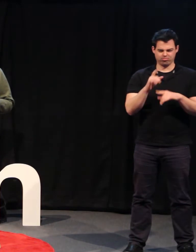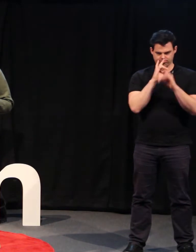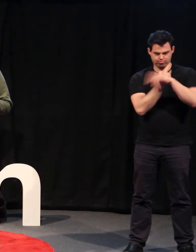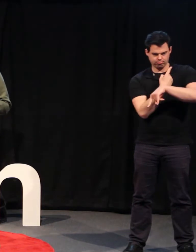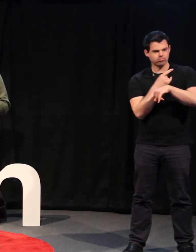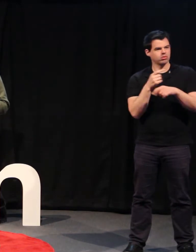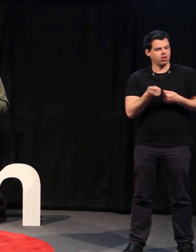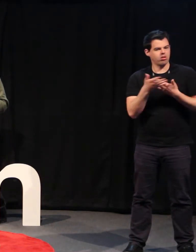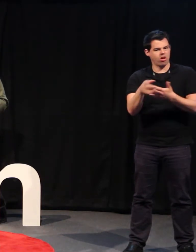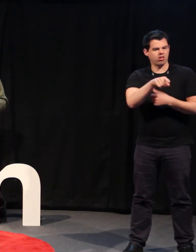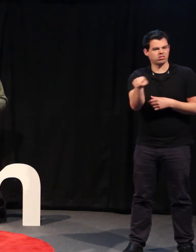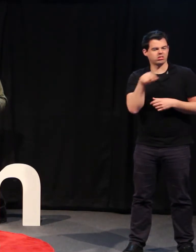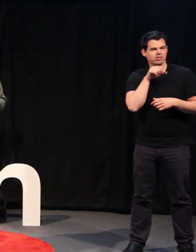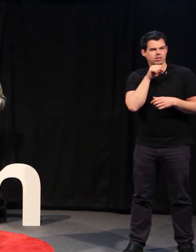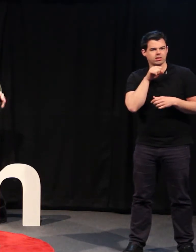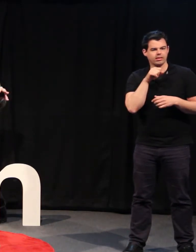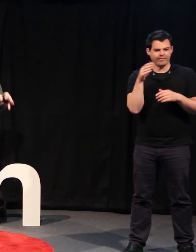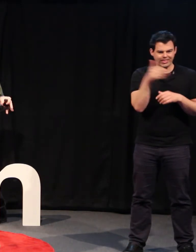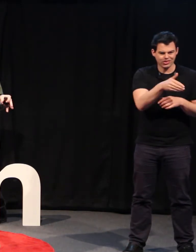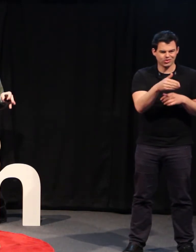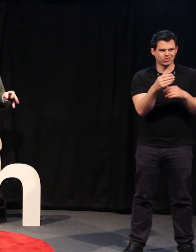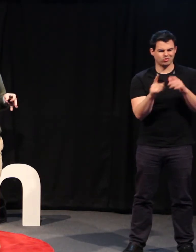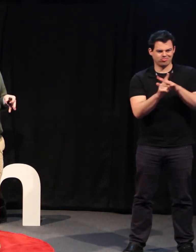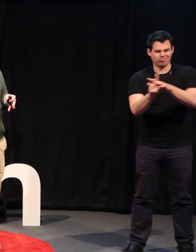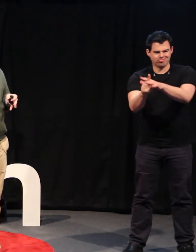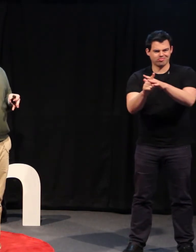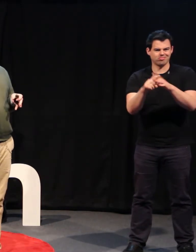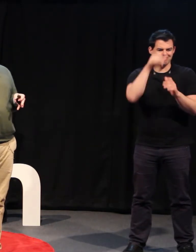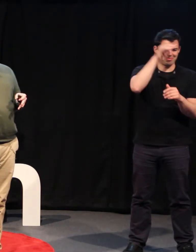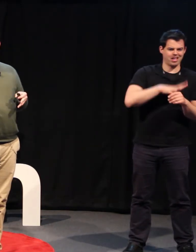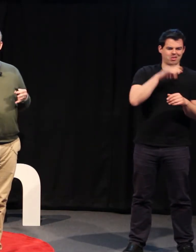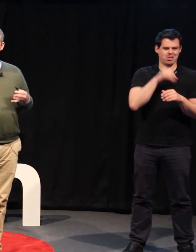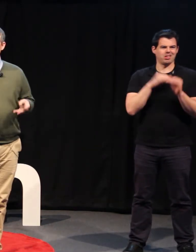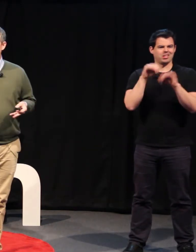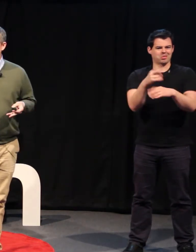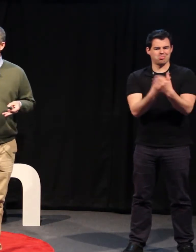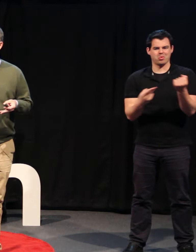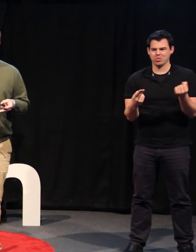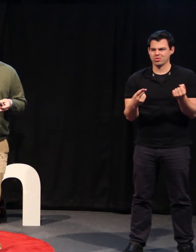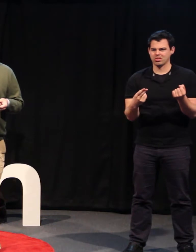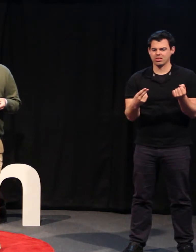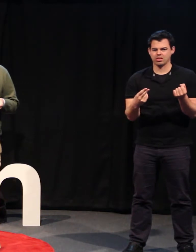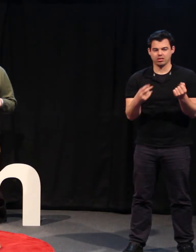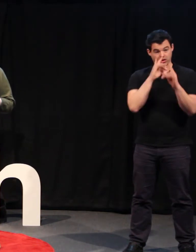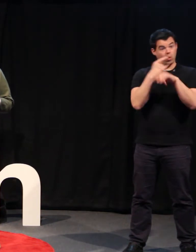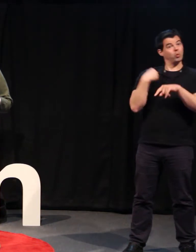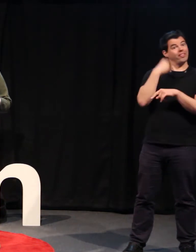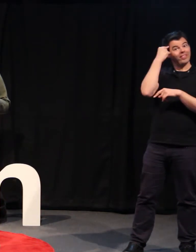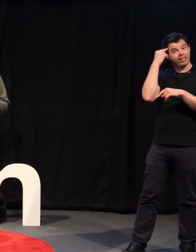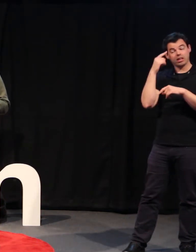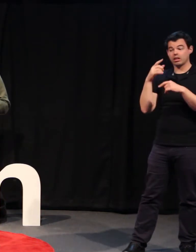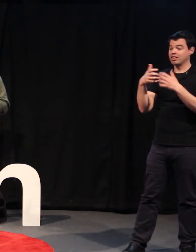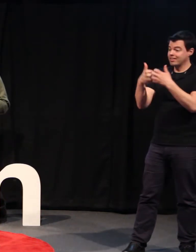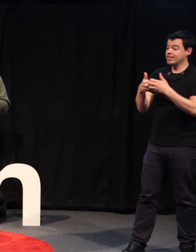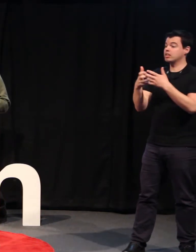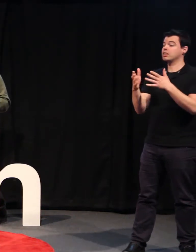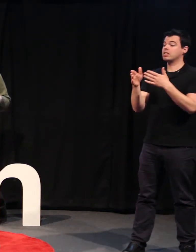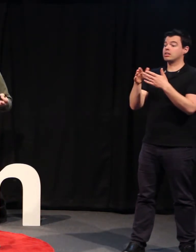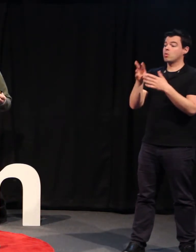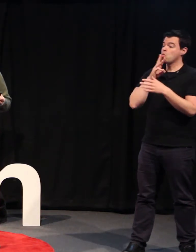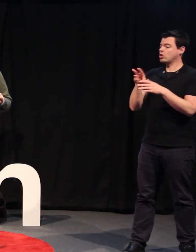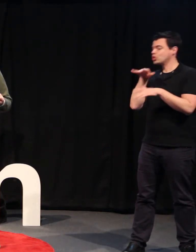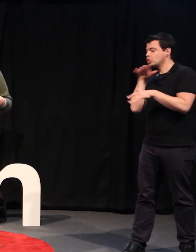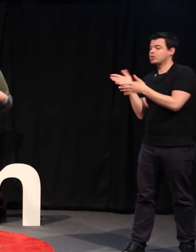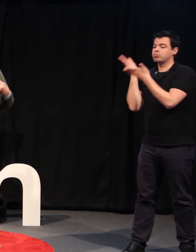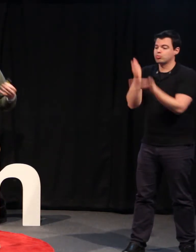These patterns helped us understand that even treated wastewater has chemicals in it that are causing